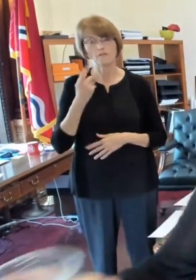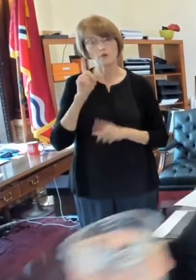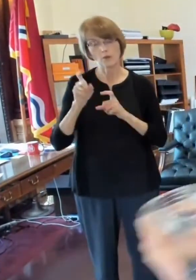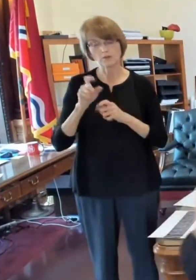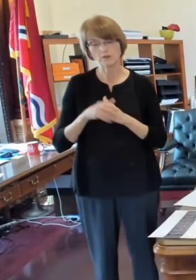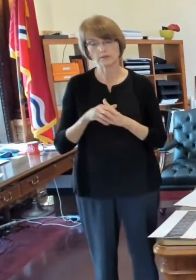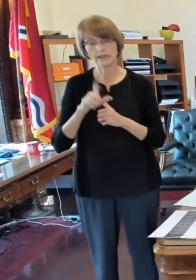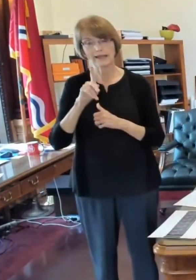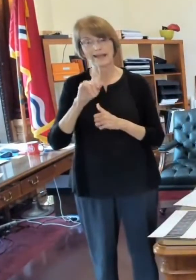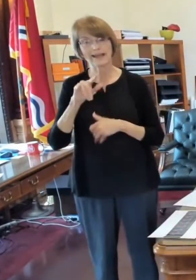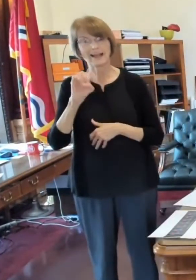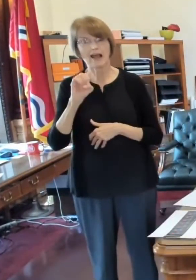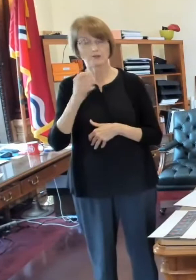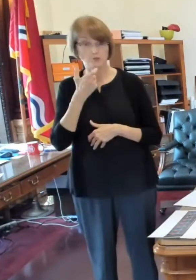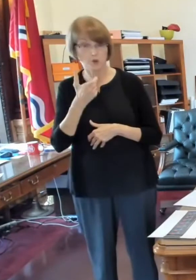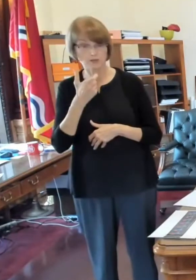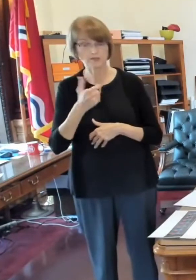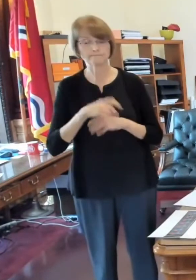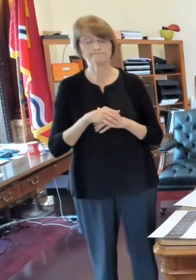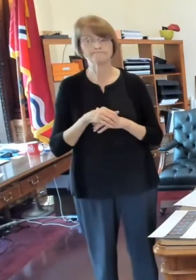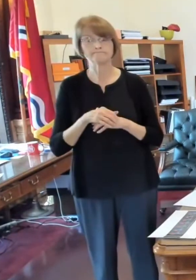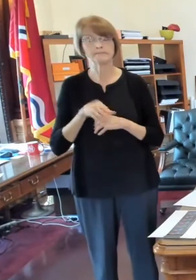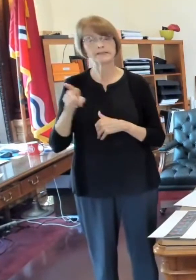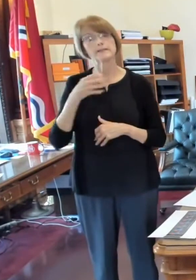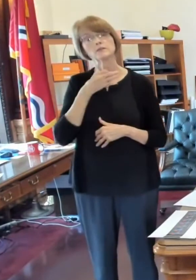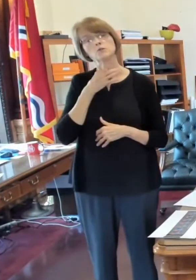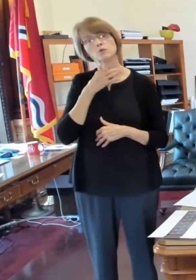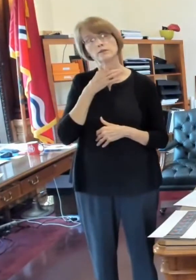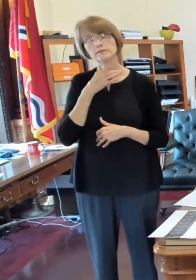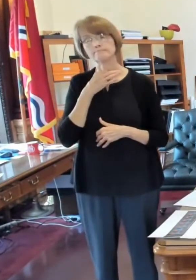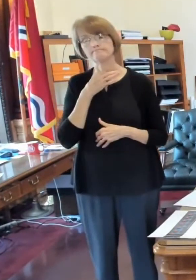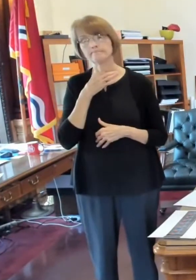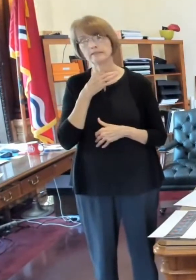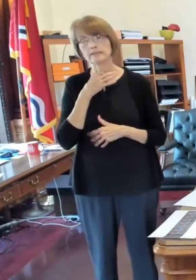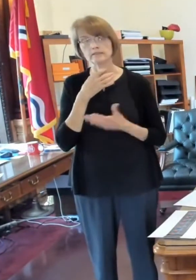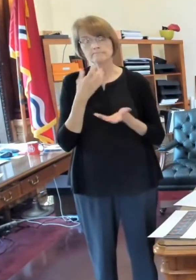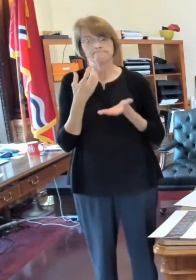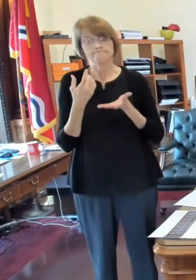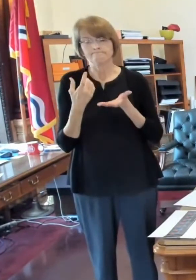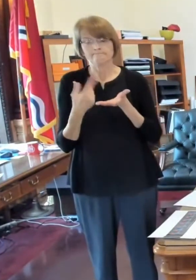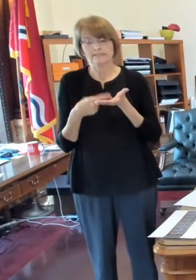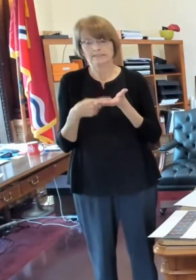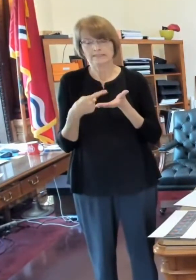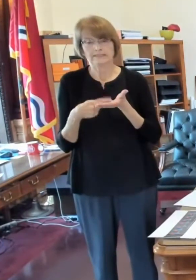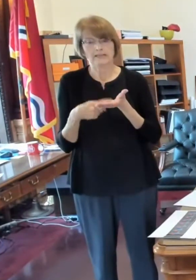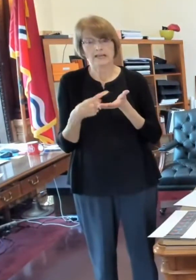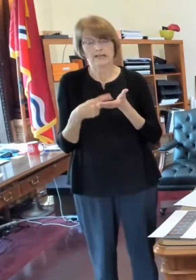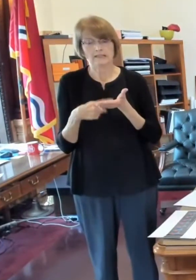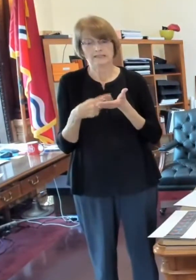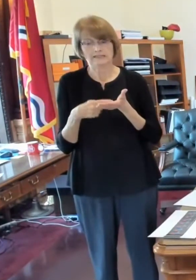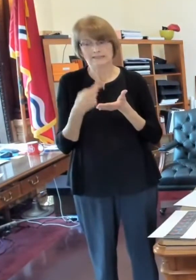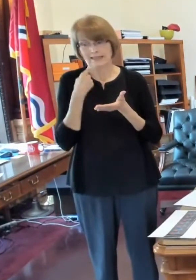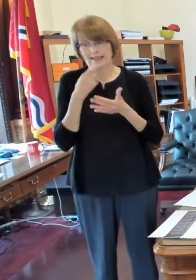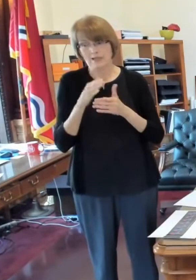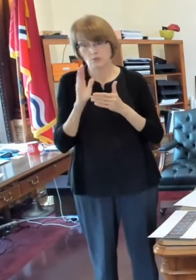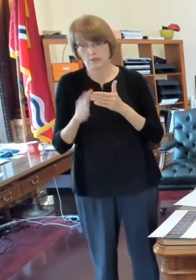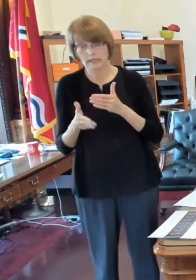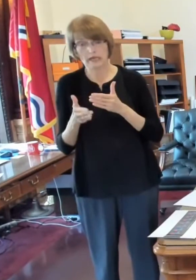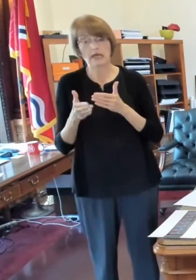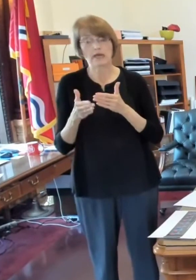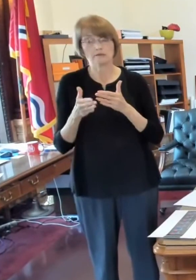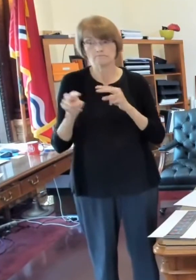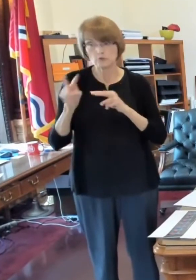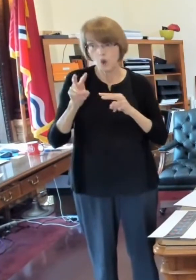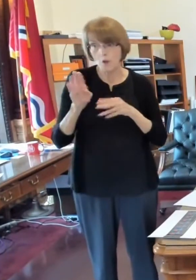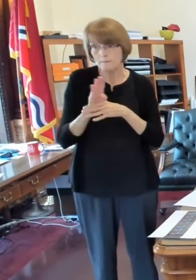Mayor. Kyle, who's watching, wants to know if you can speak on any weekend enforcement of business compliance, and do you know of